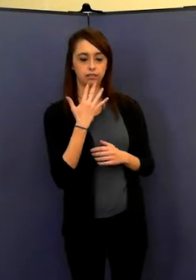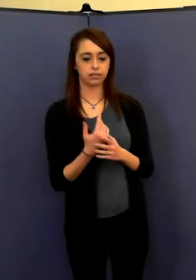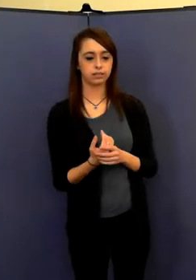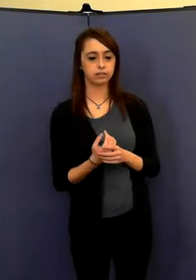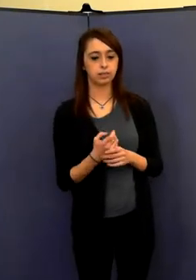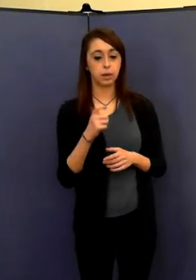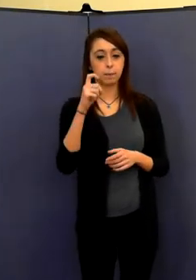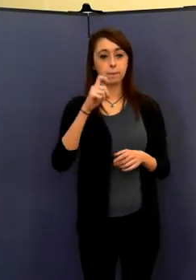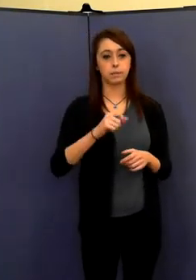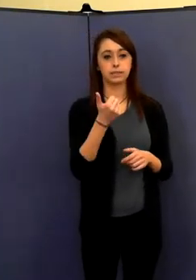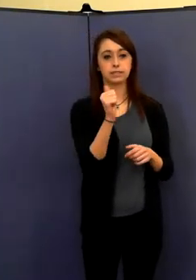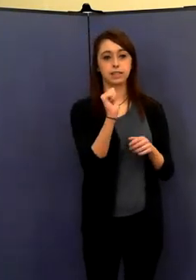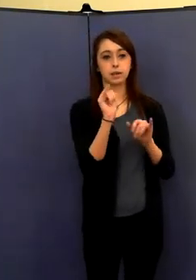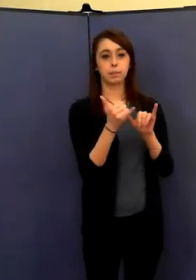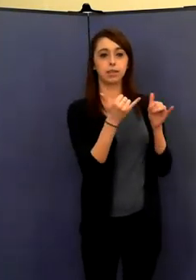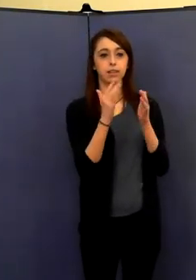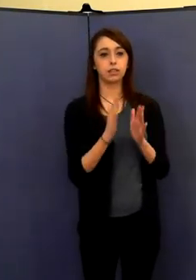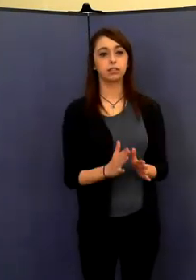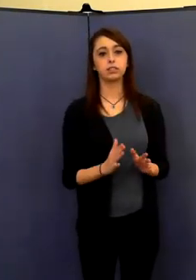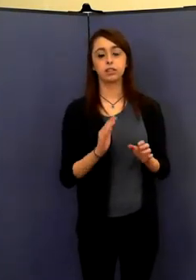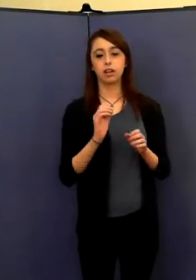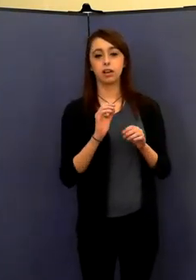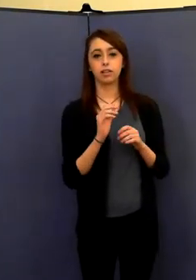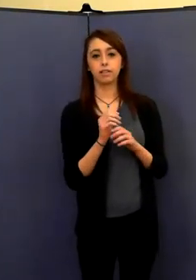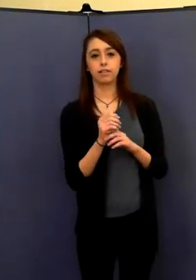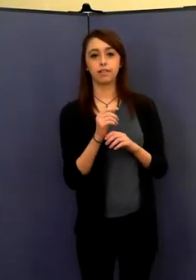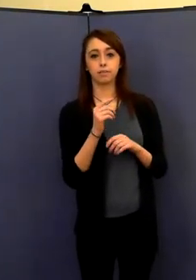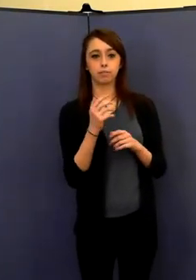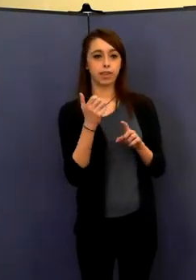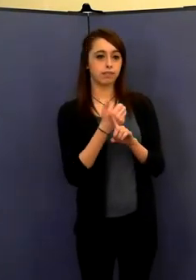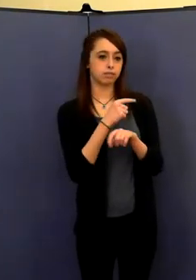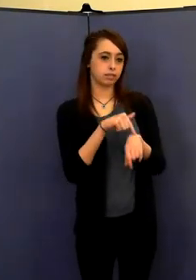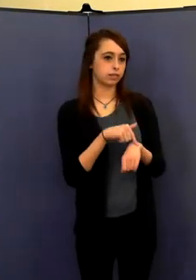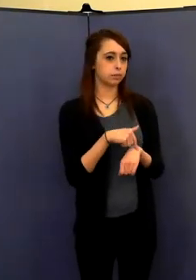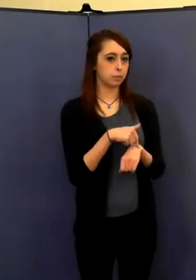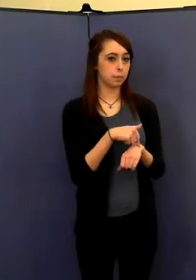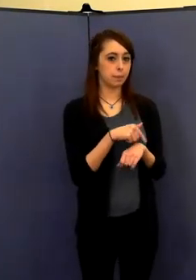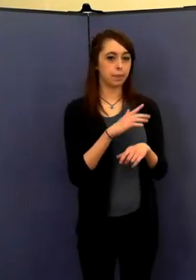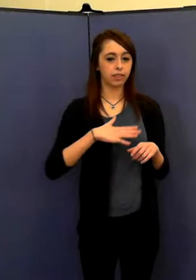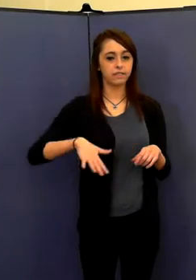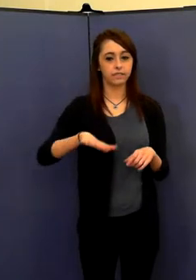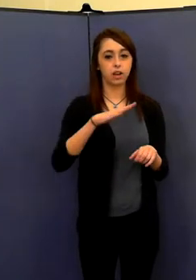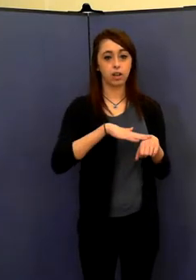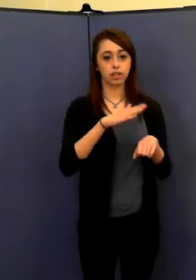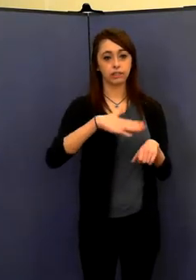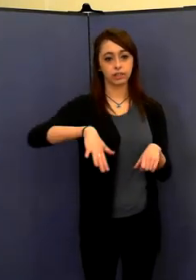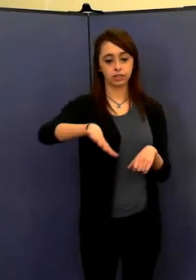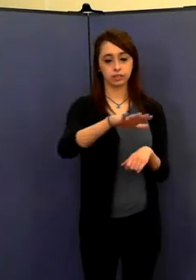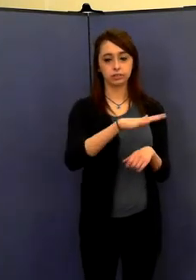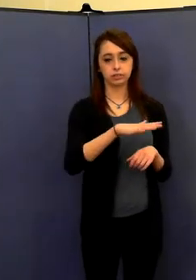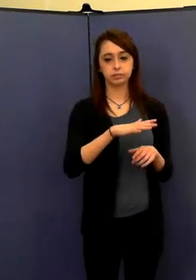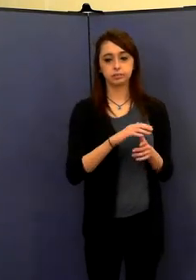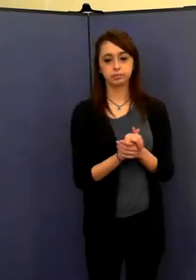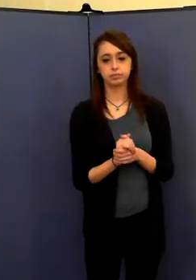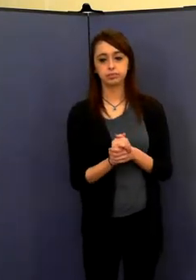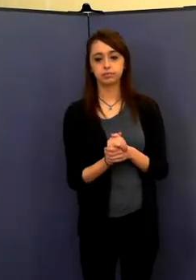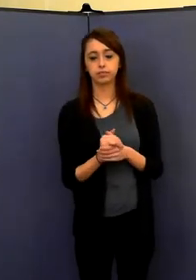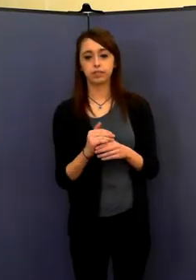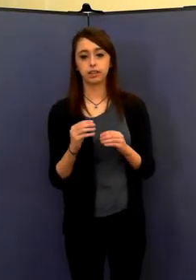players at all times on the field. 9 of those are for the fielding team and at least one player from the team